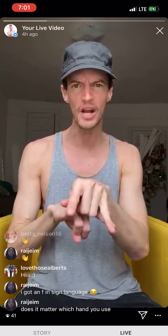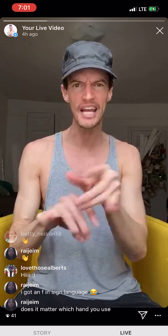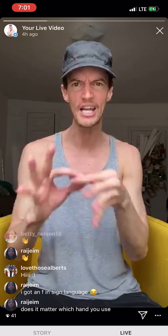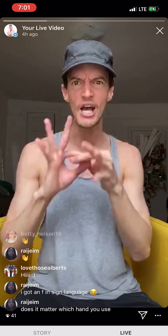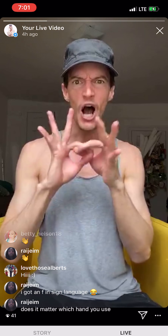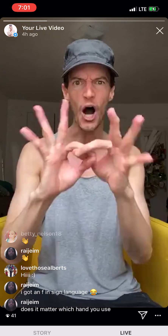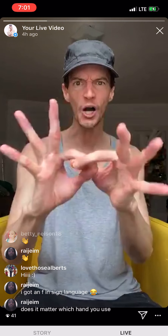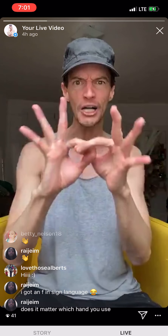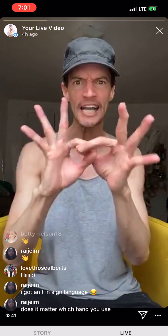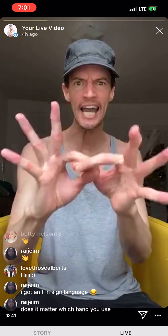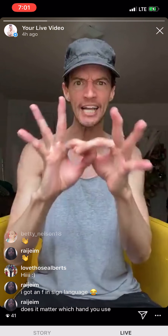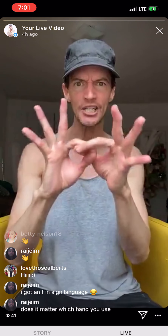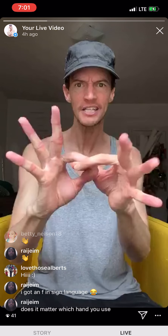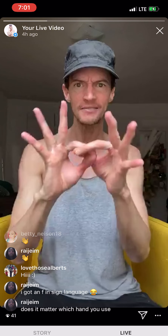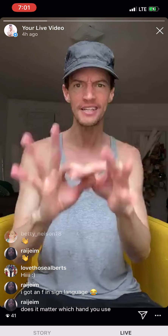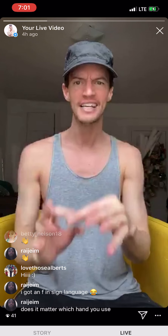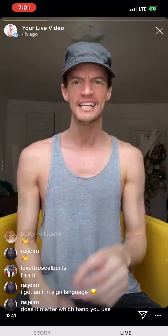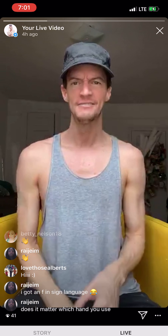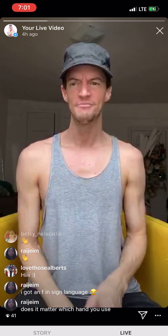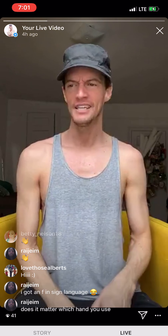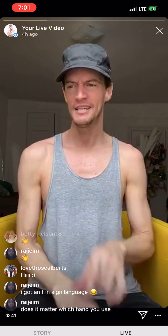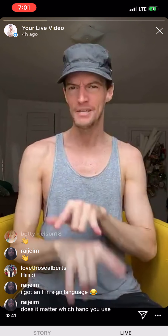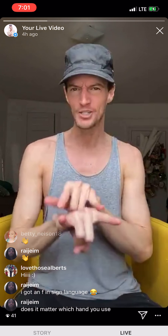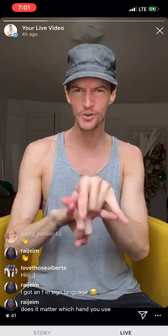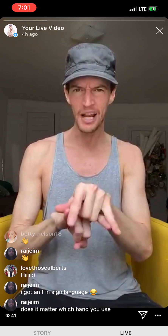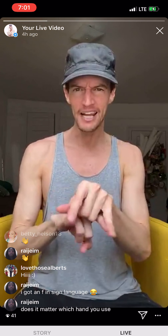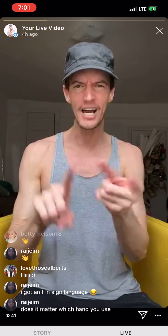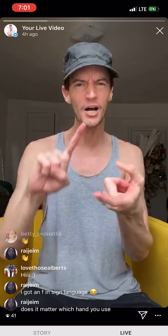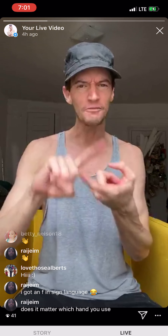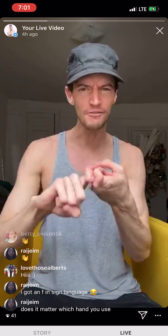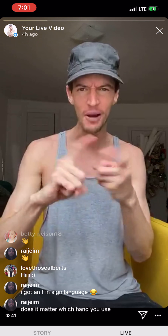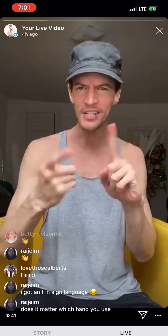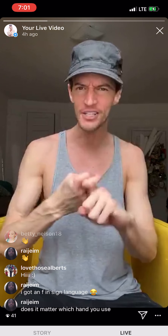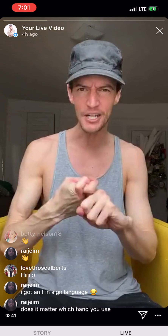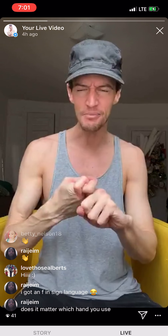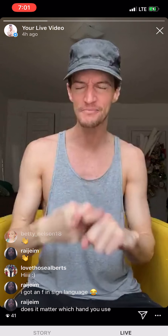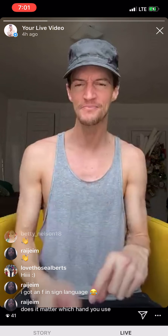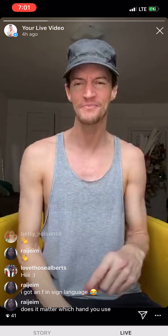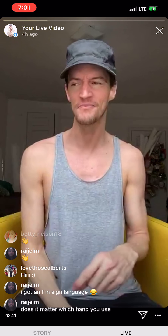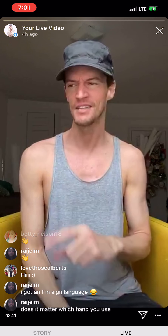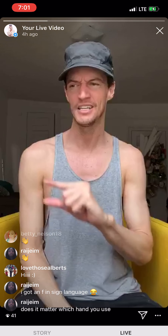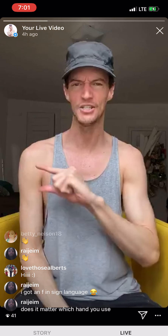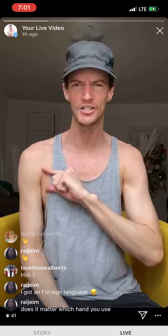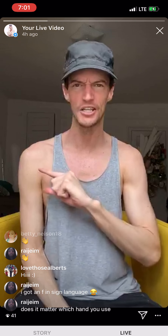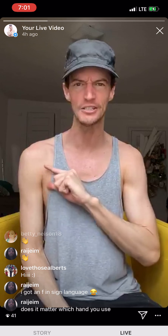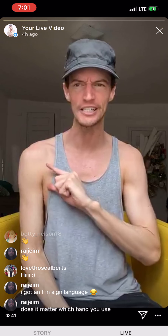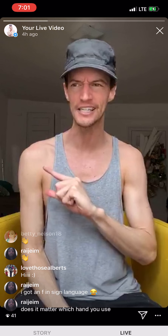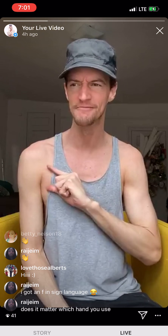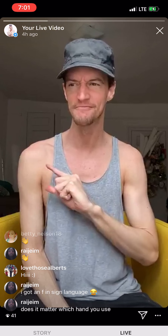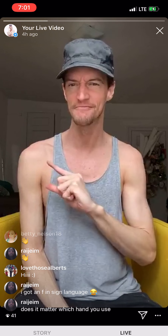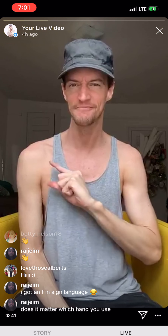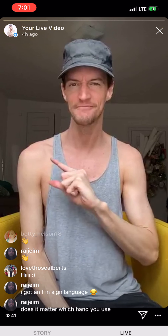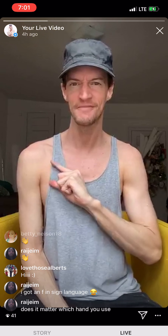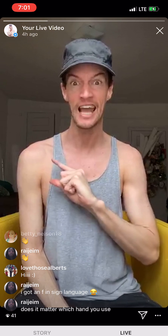our connection. He betrayed our friendship. He's guilty. And